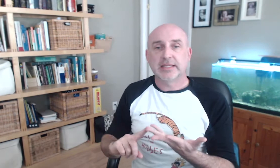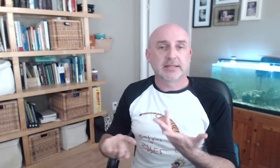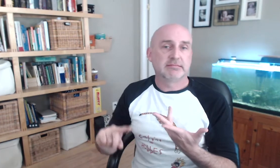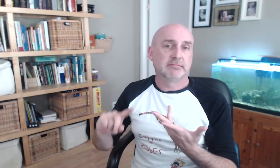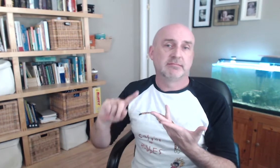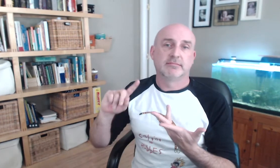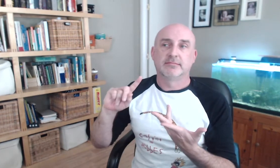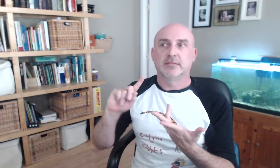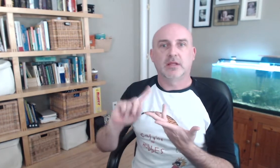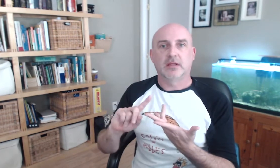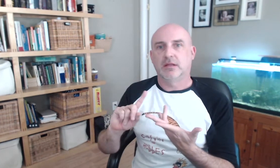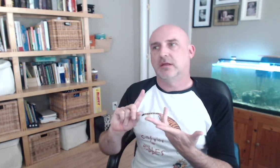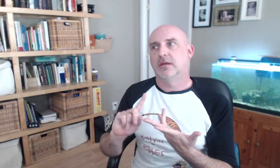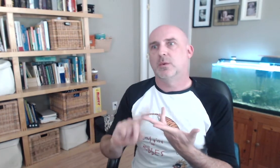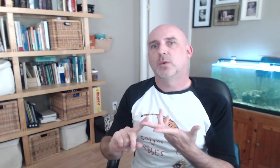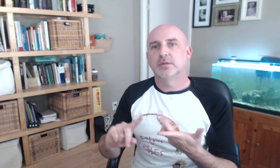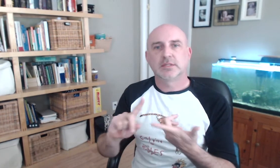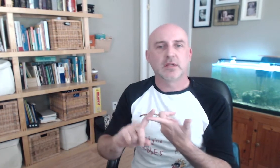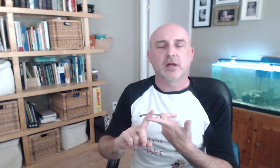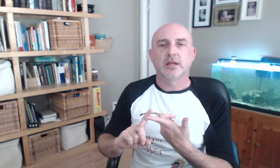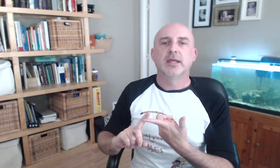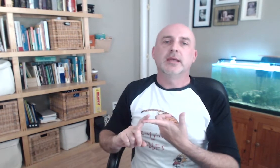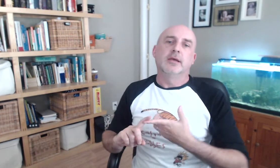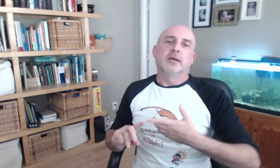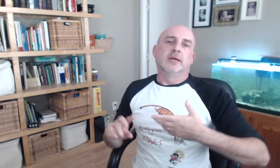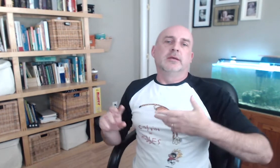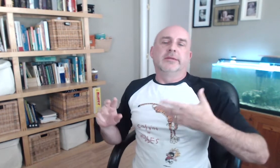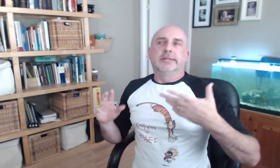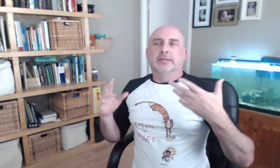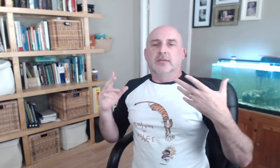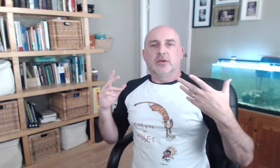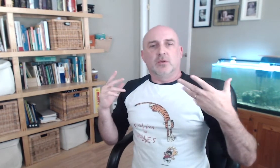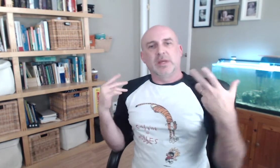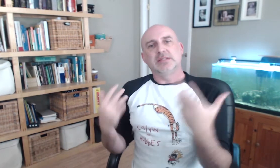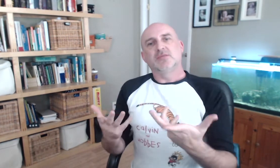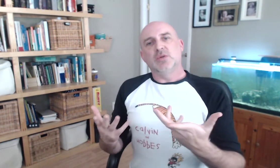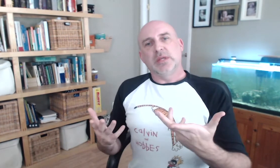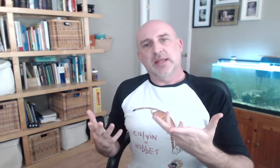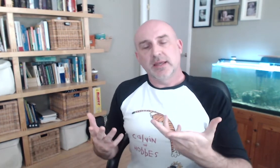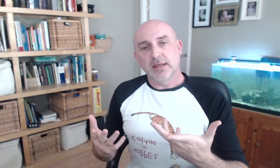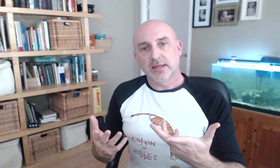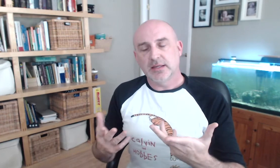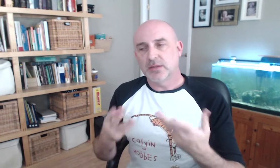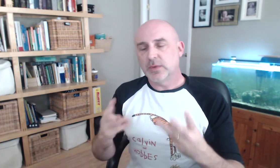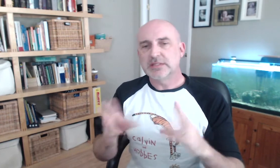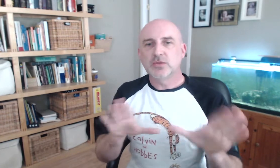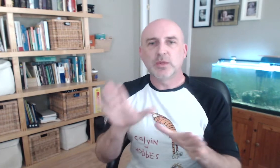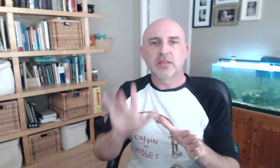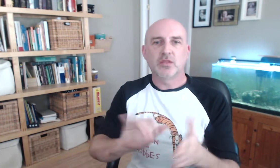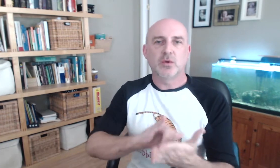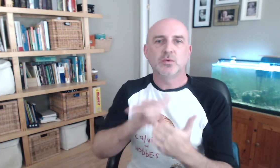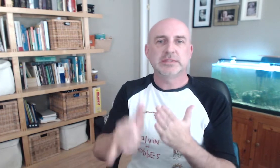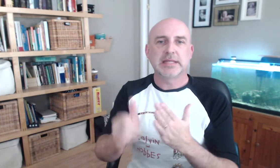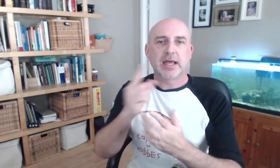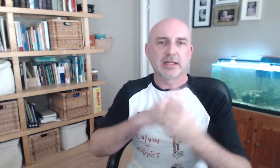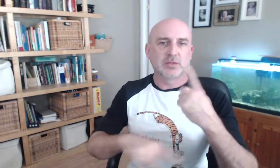chicken, a horse, a dog. There are ways of doing those signs